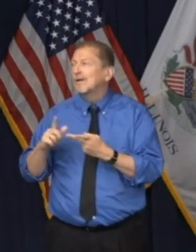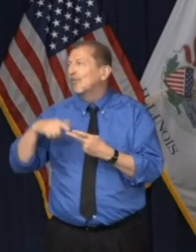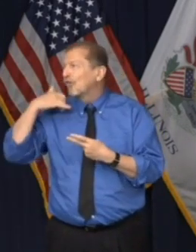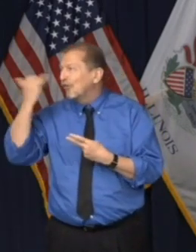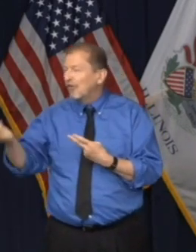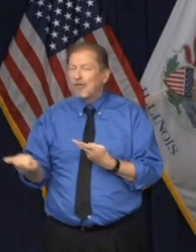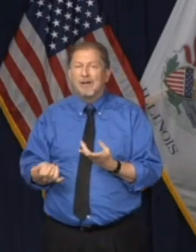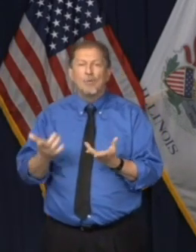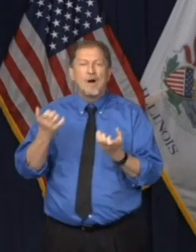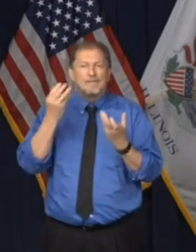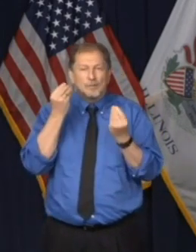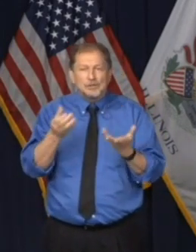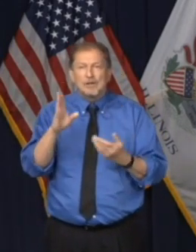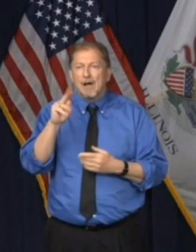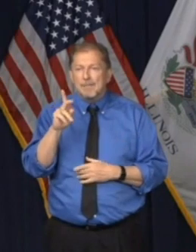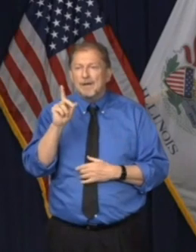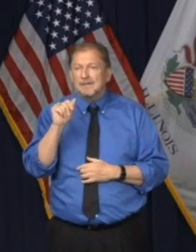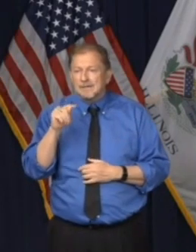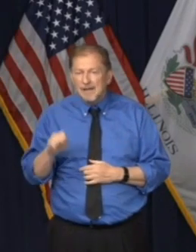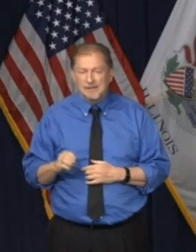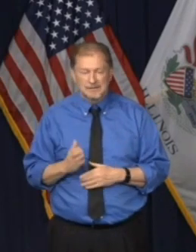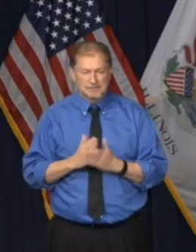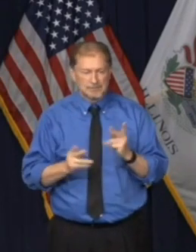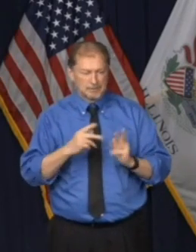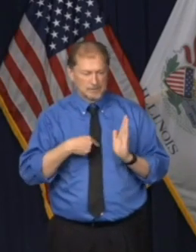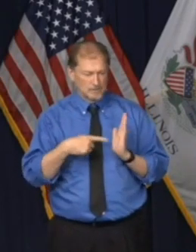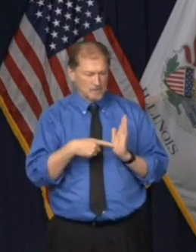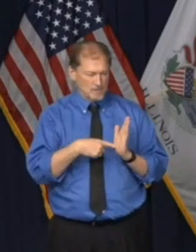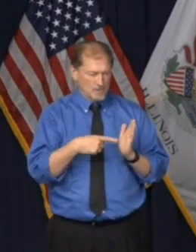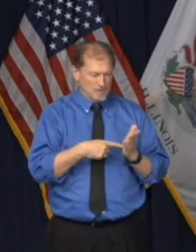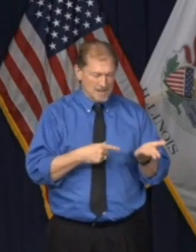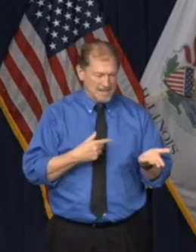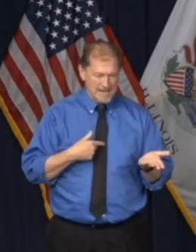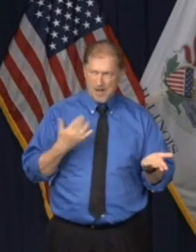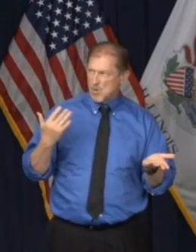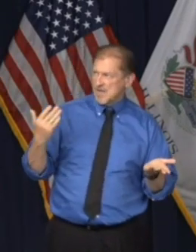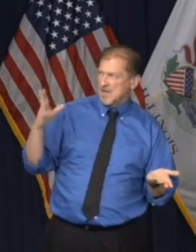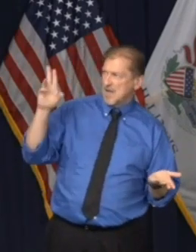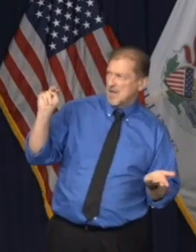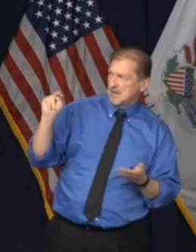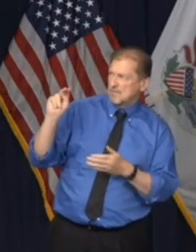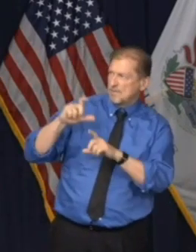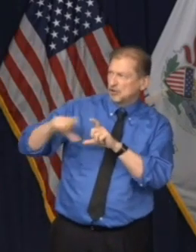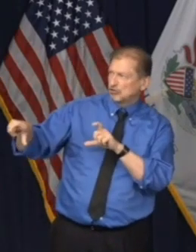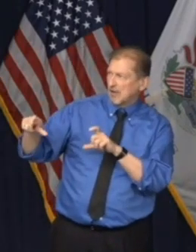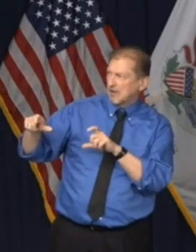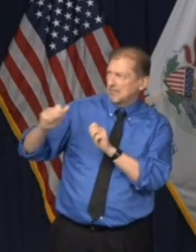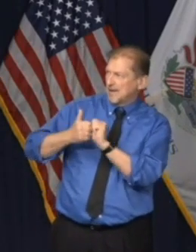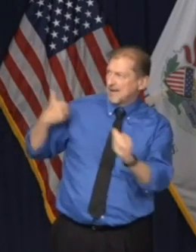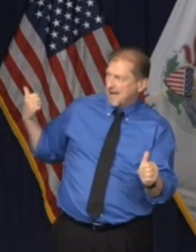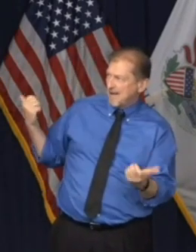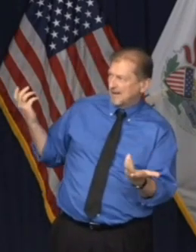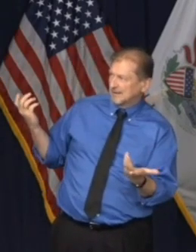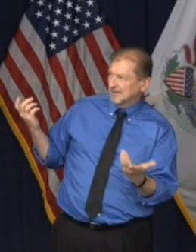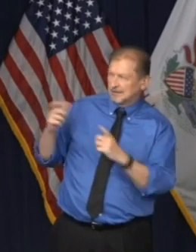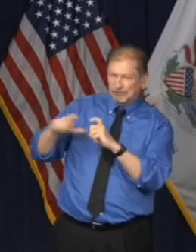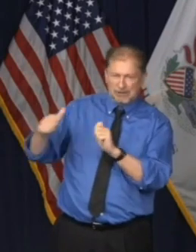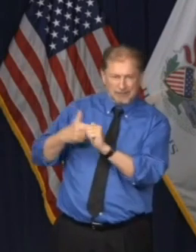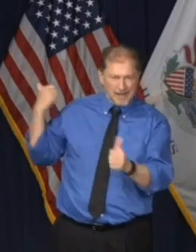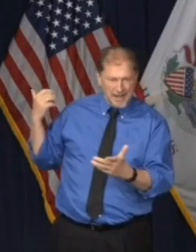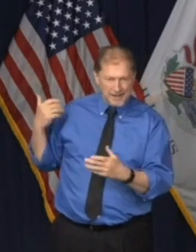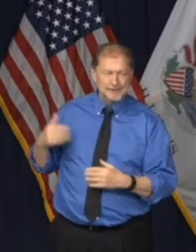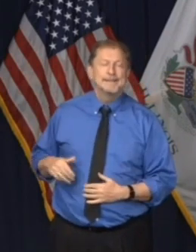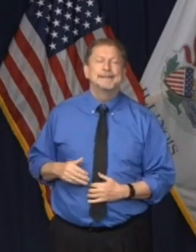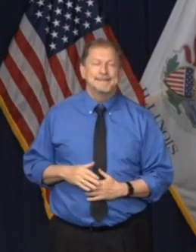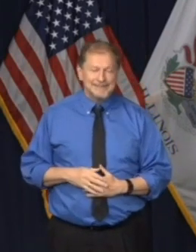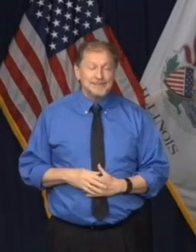all stands. Yeah. Some are concerned about bills getting unpaid, so what's the latest on the backlog? Well, hundreds of thousands